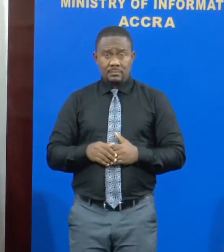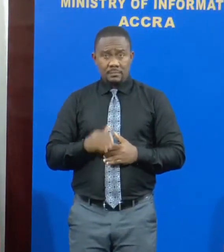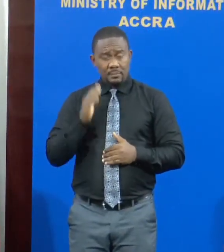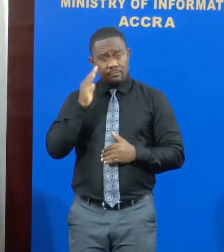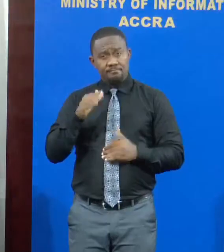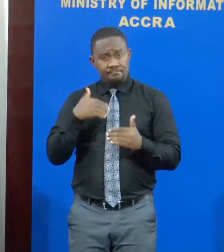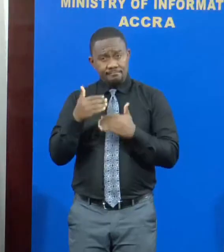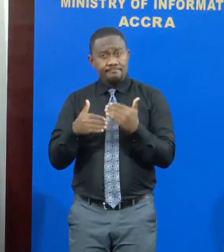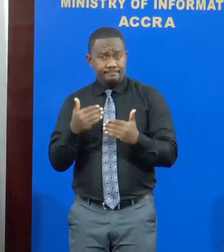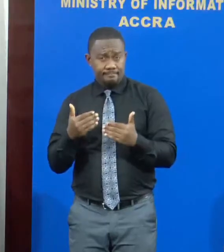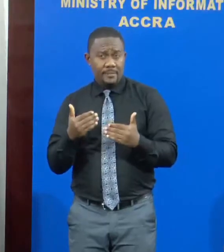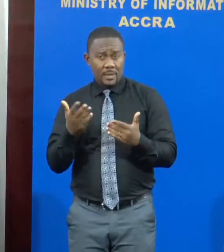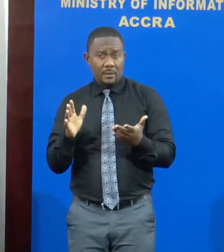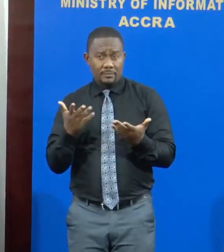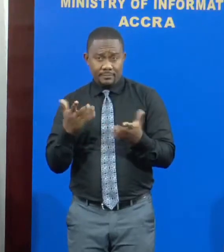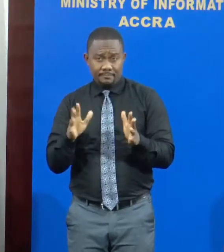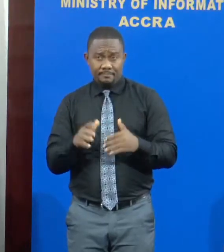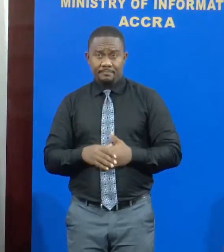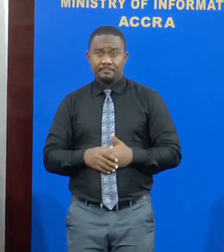process to complete.